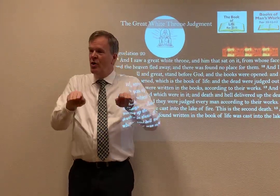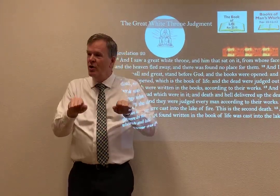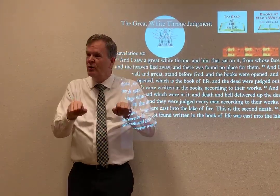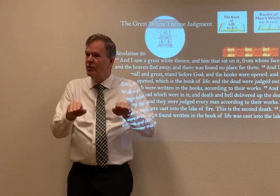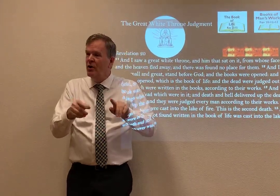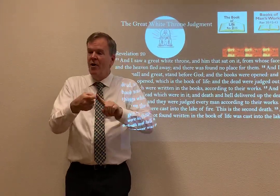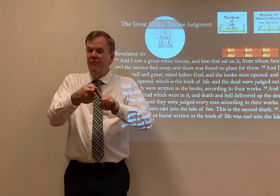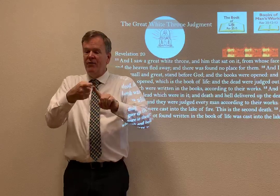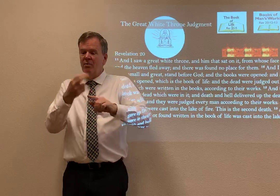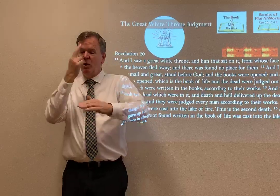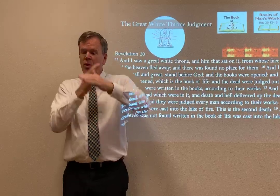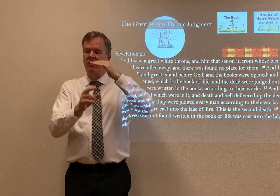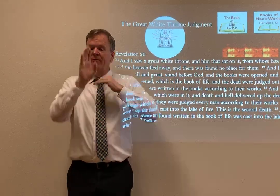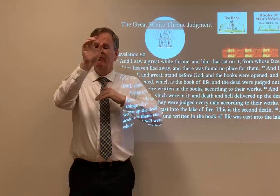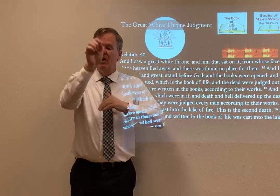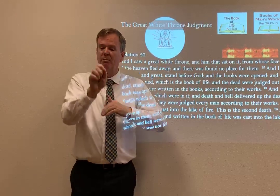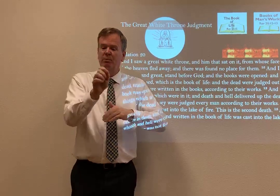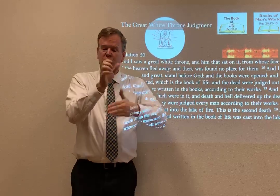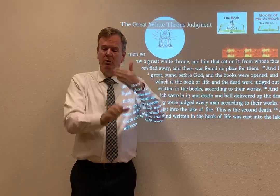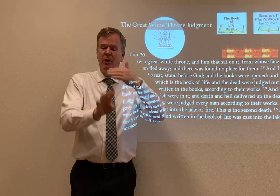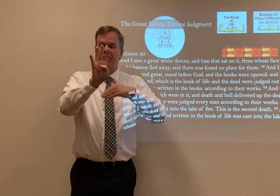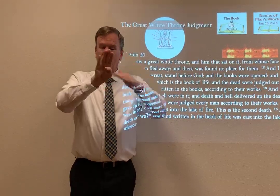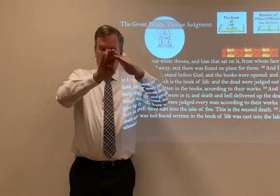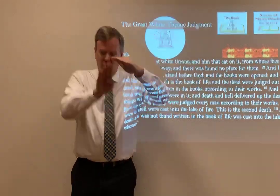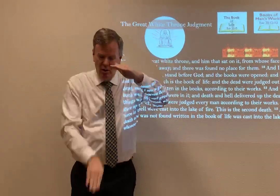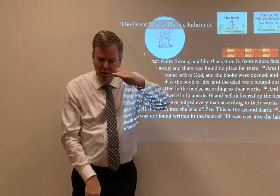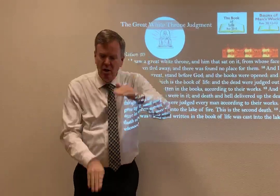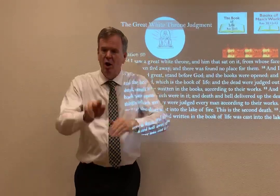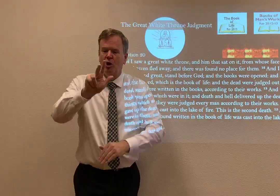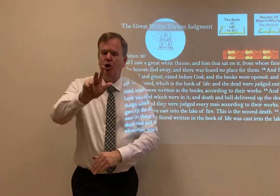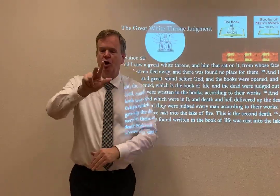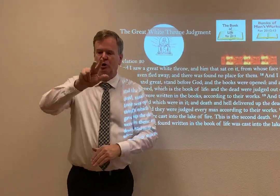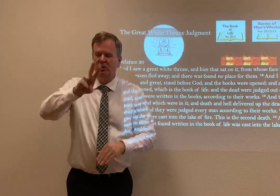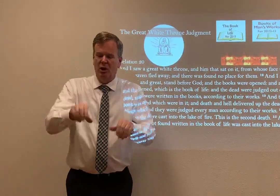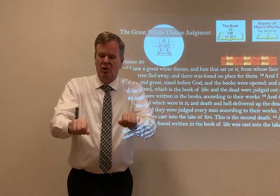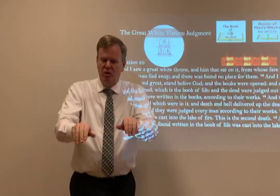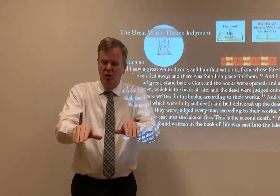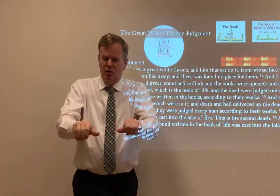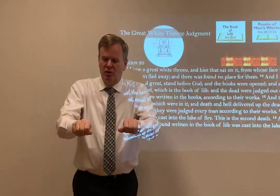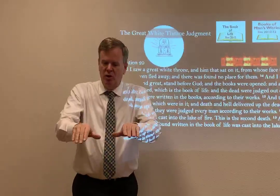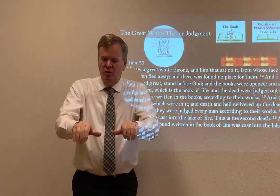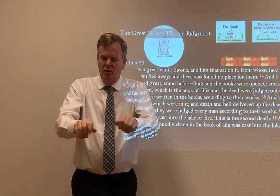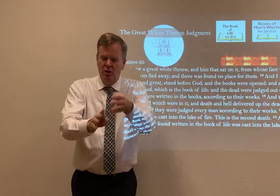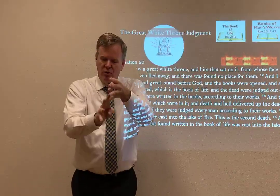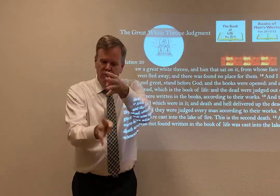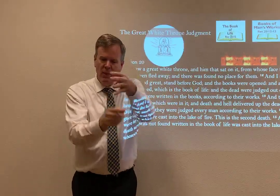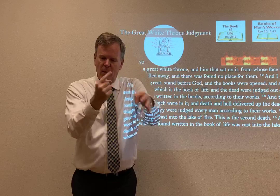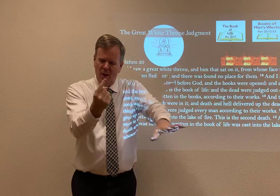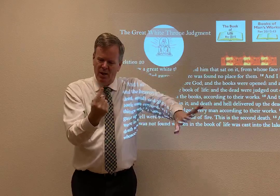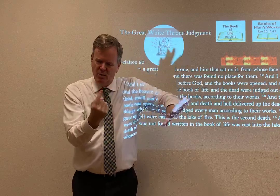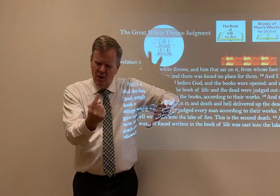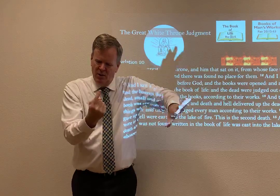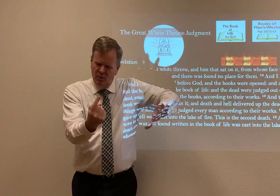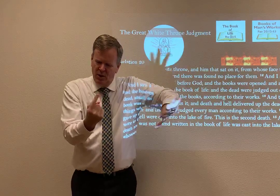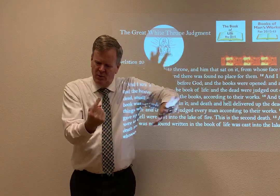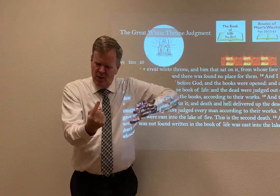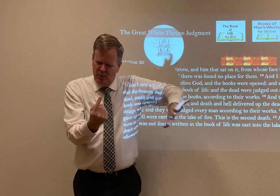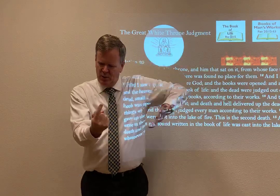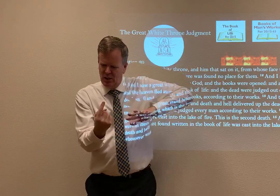I love the fact that there's only one throne, and it says so in the book of Revelation chapter 4 all the way down to chapter 22, speaking about the word. The